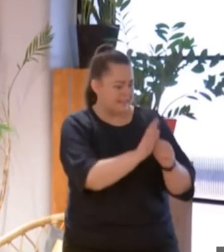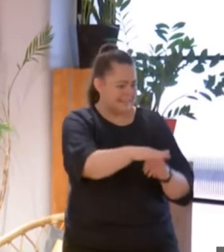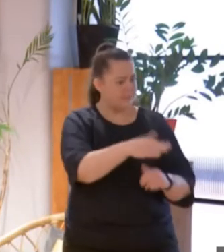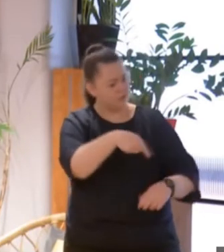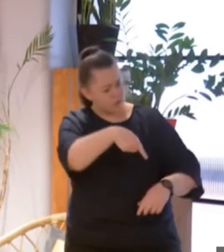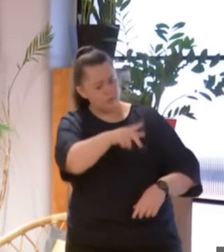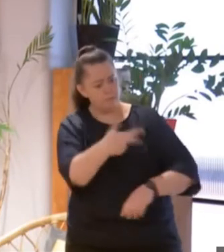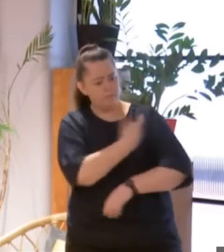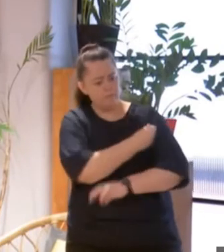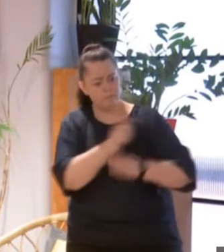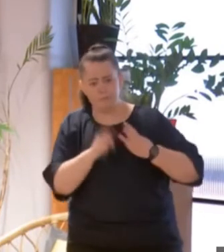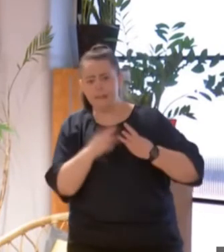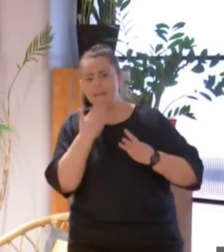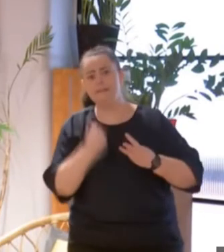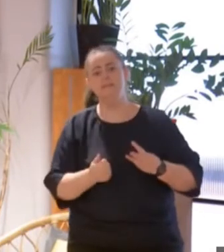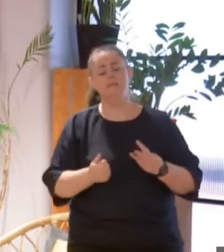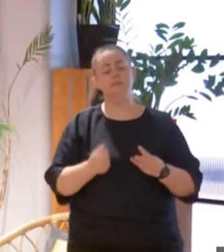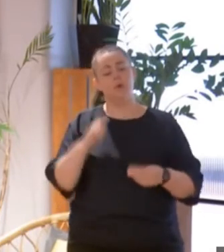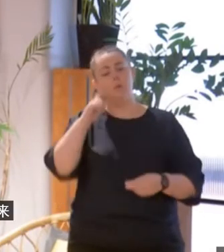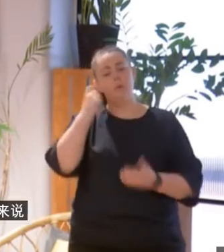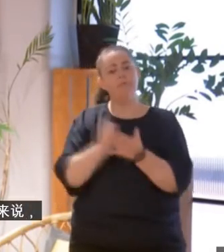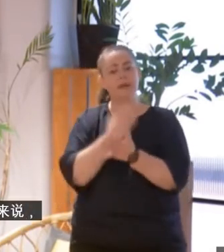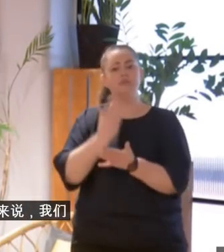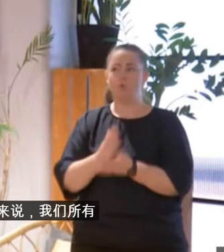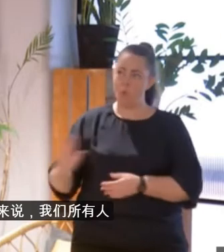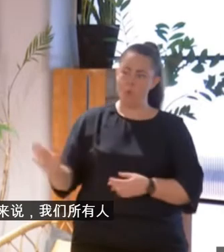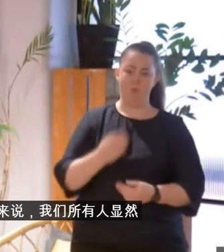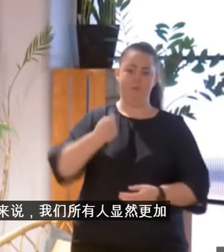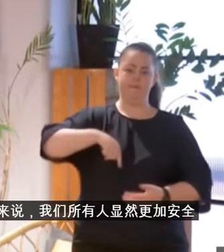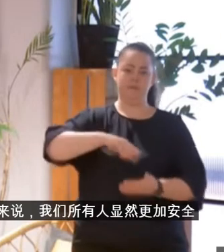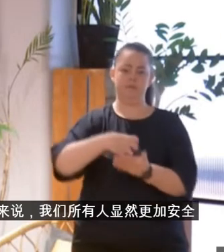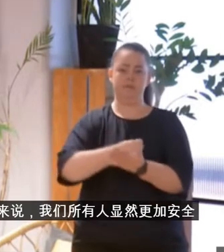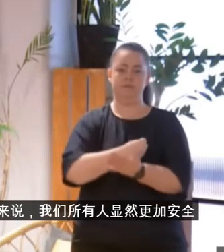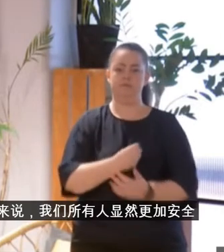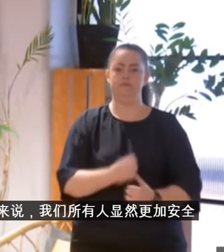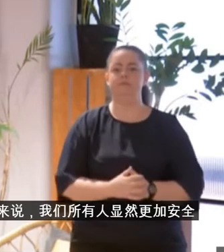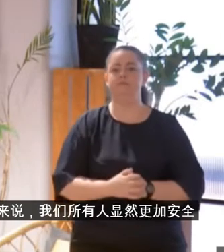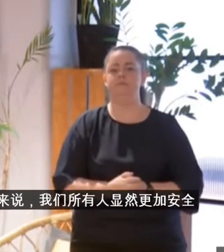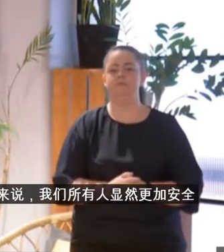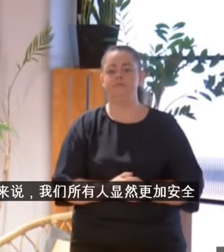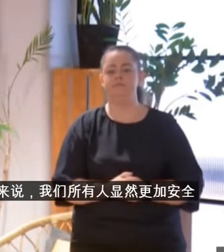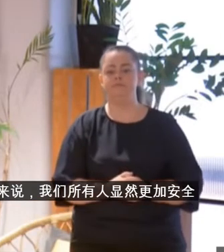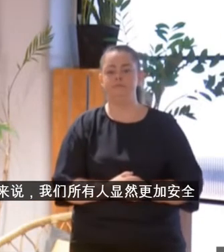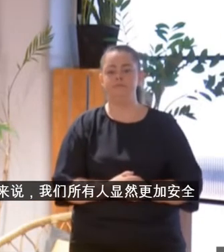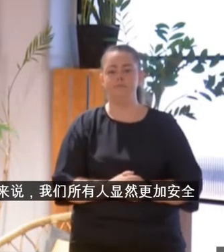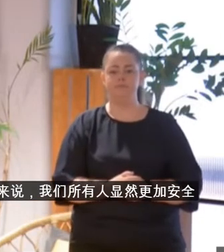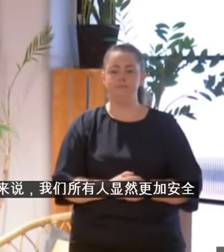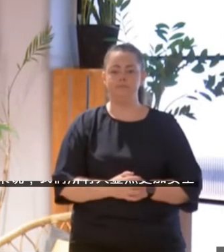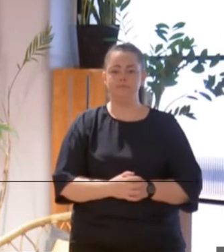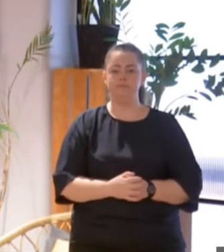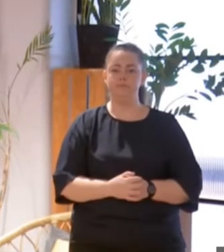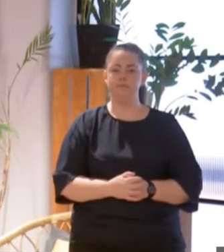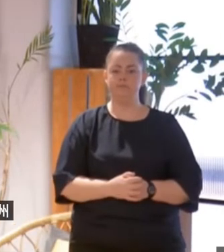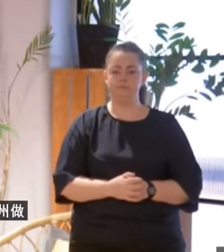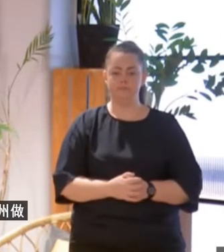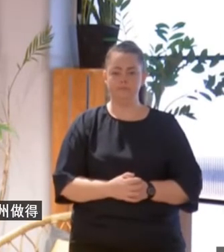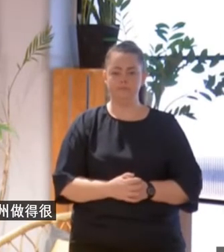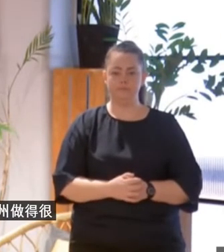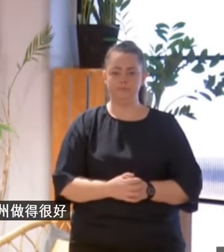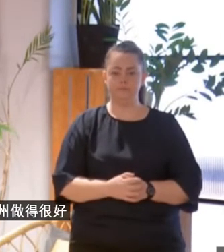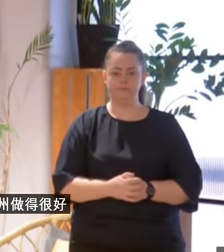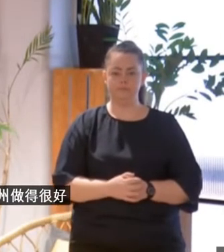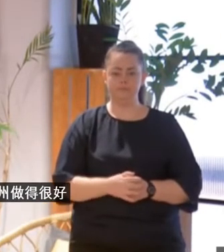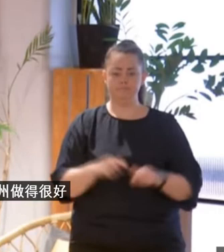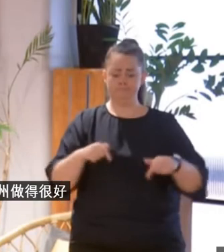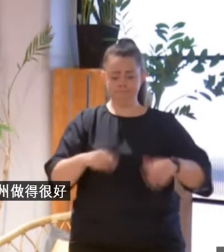much safer. Obviously, to the broader community, can I just say, we managed to do it so